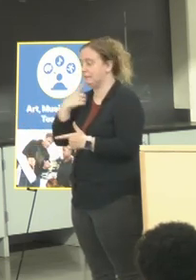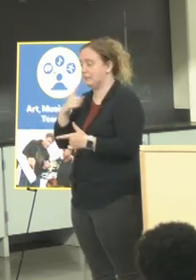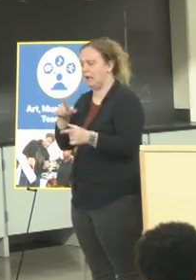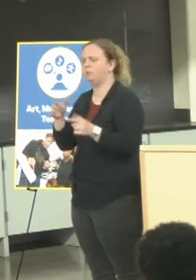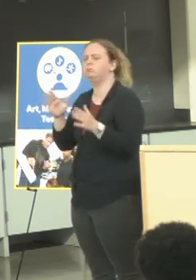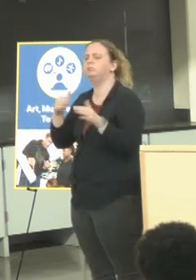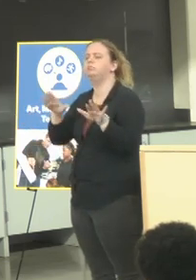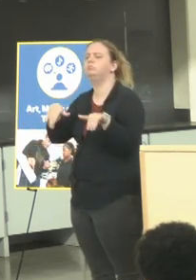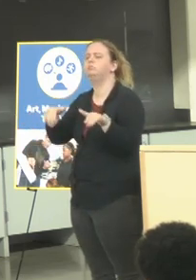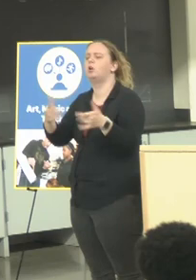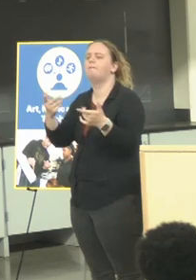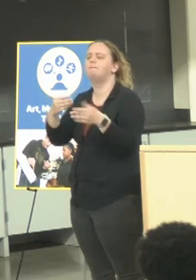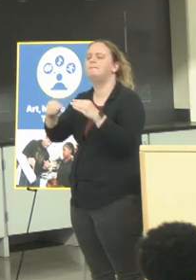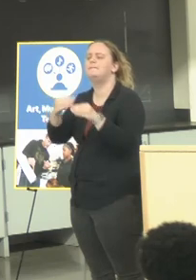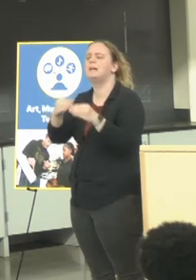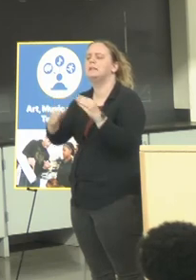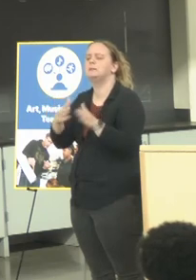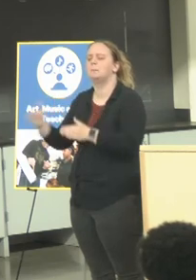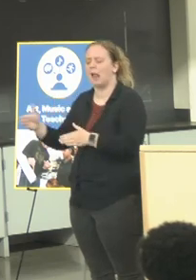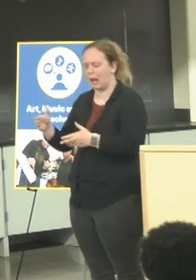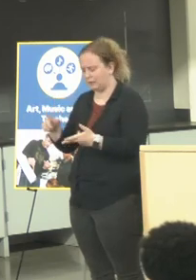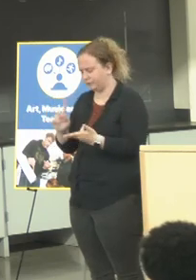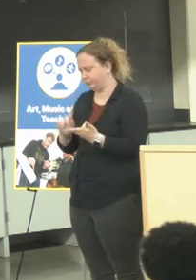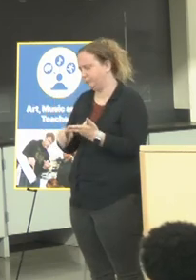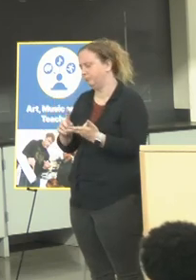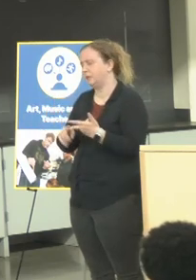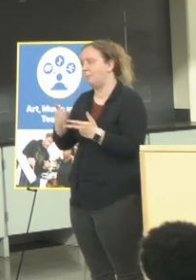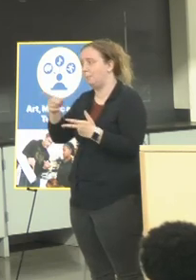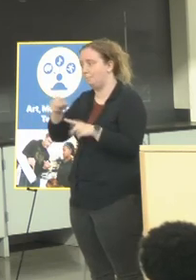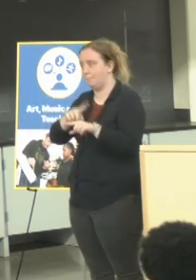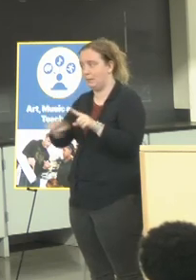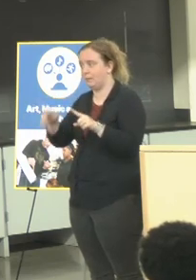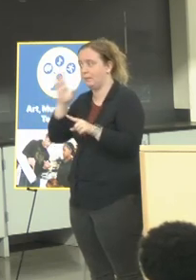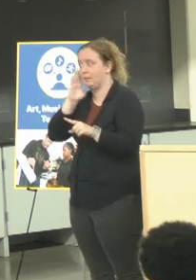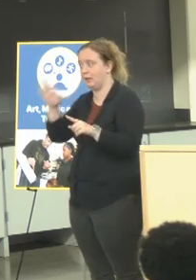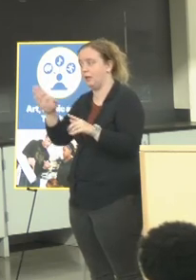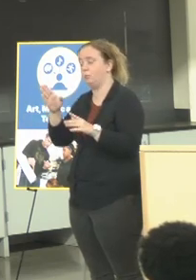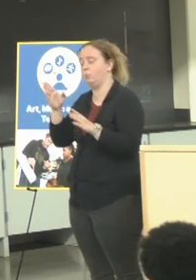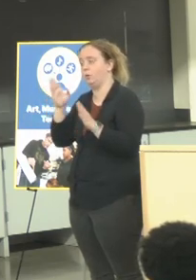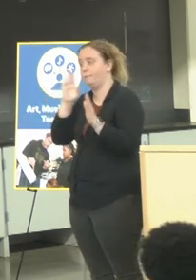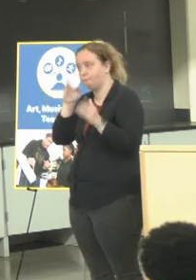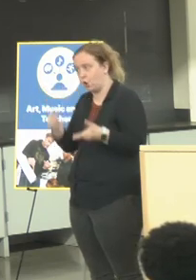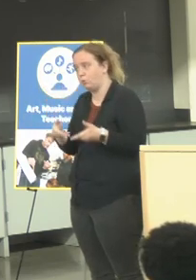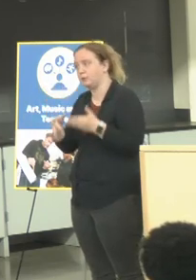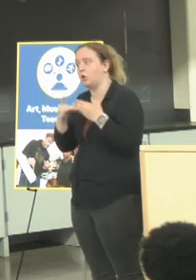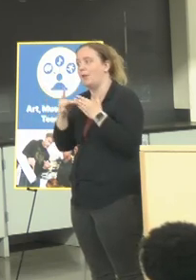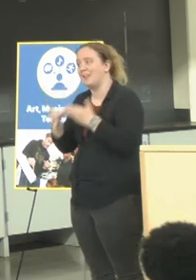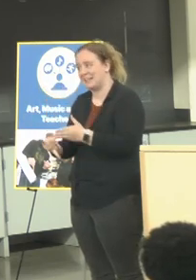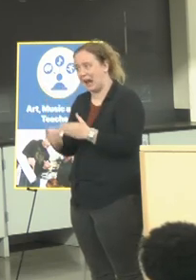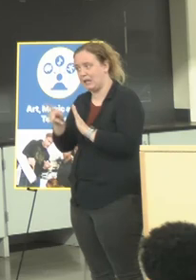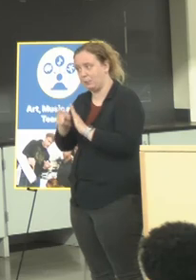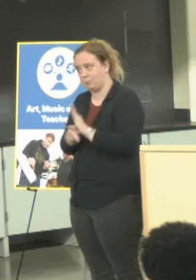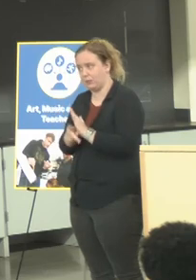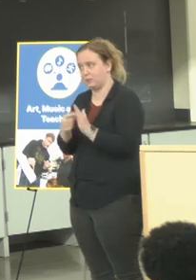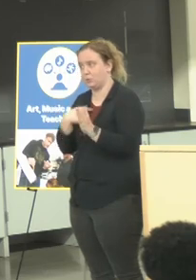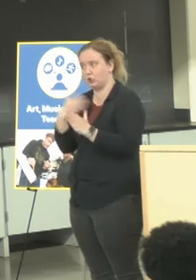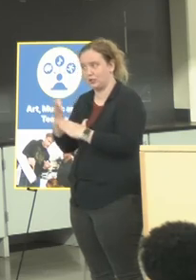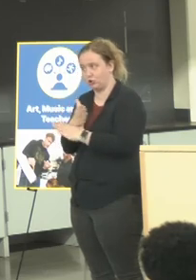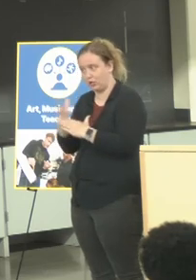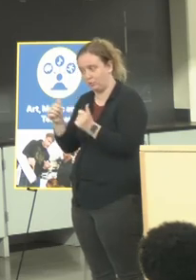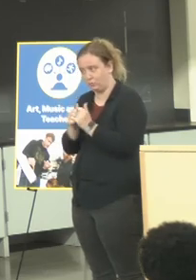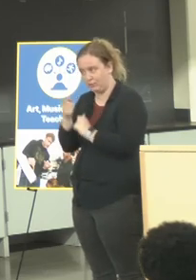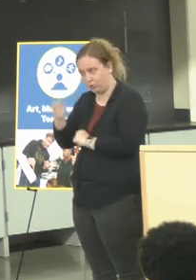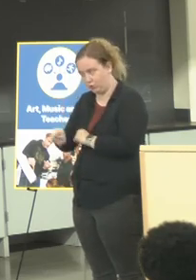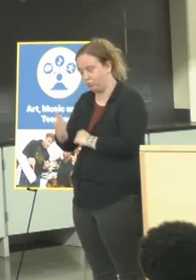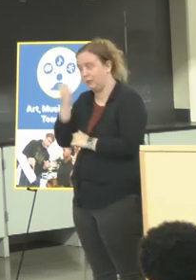But they're going to be keen on the guiding principles that I shared with you. And so if the plan that we ultimately bring to the